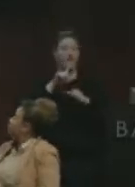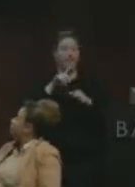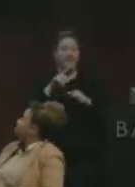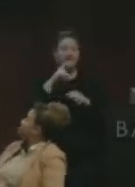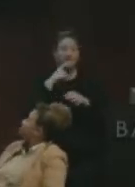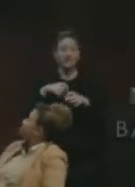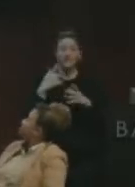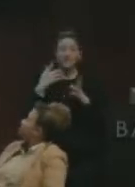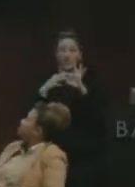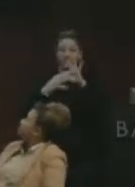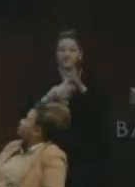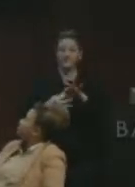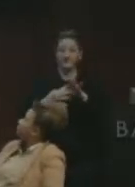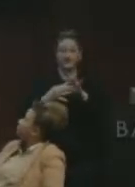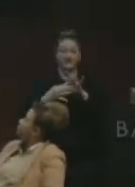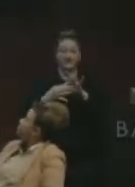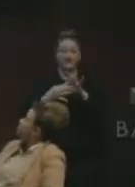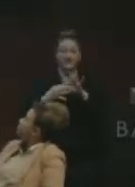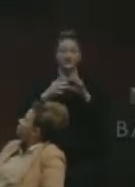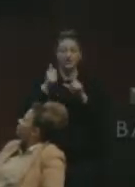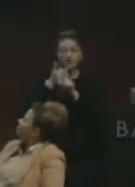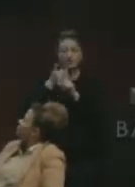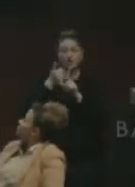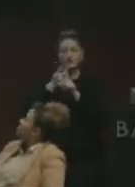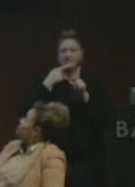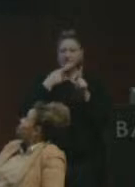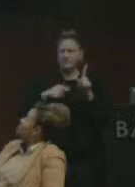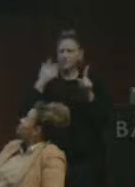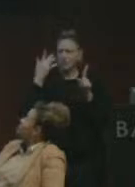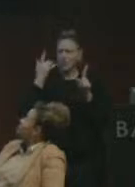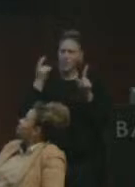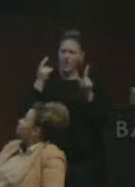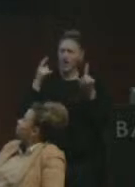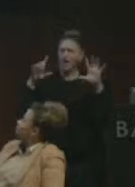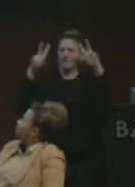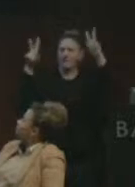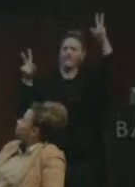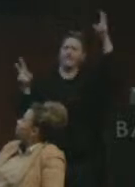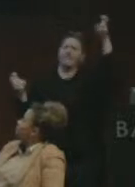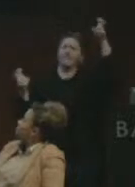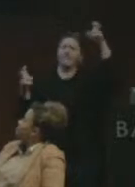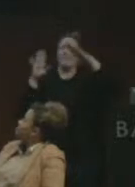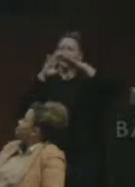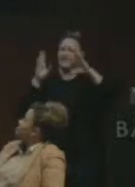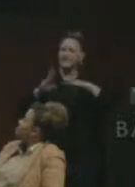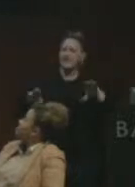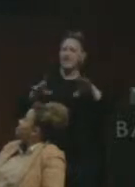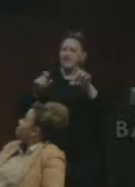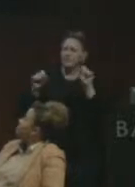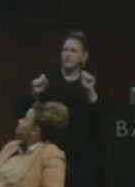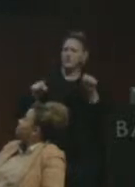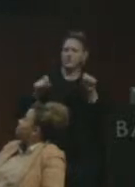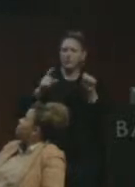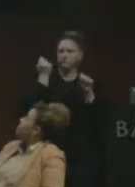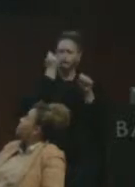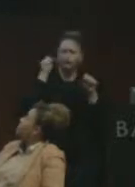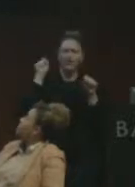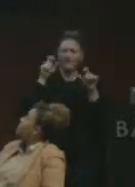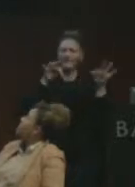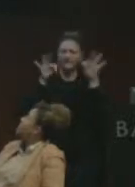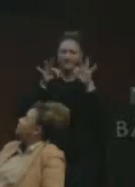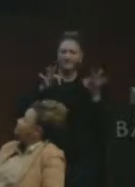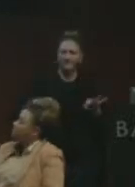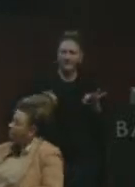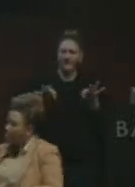feminist activism and inquiry, she said, "Why the shroud of silence surrounding this potential of radically redefining the nature of